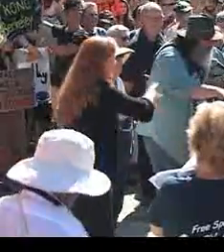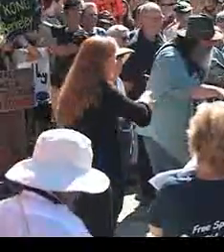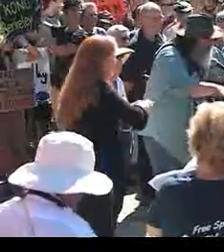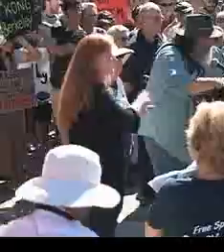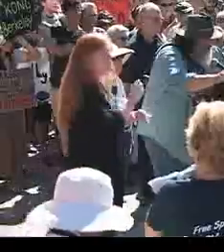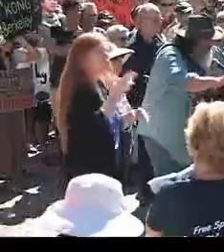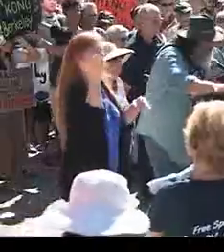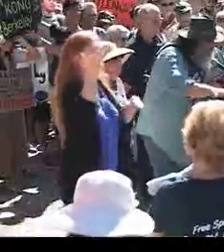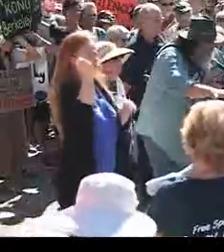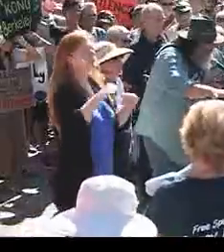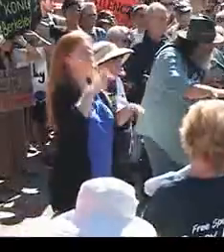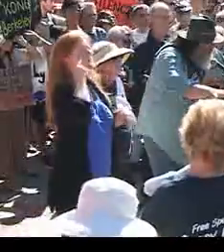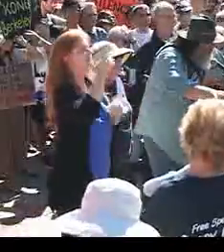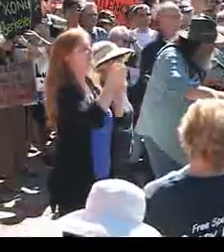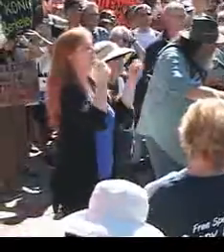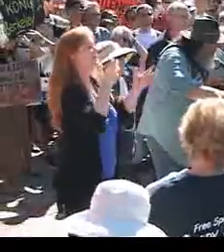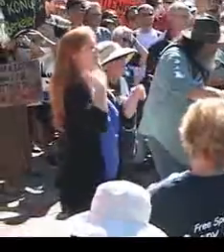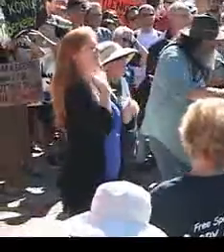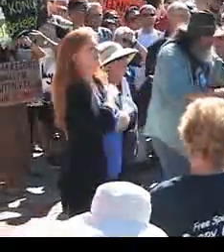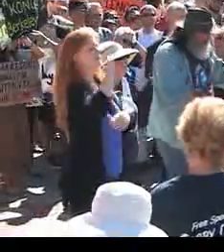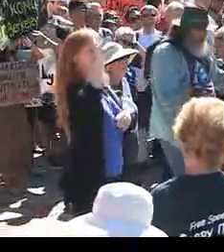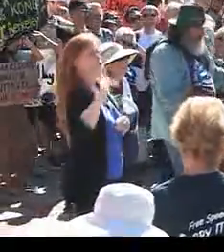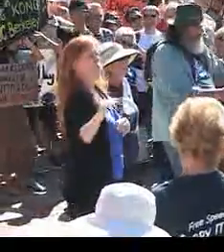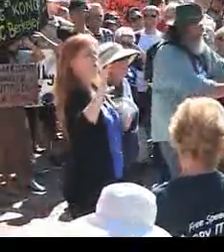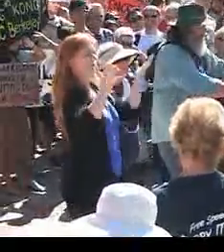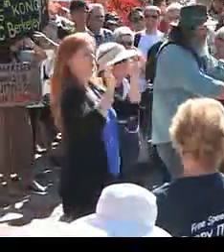be seen. Many of them are shorter than I am.